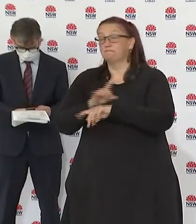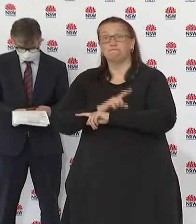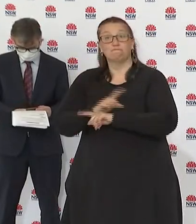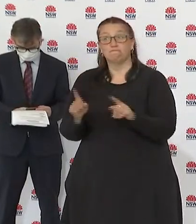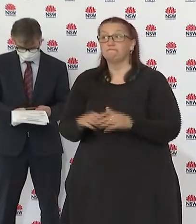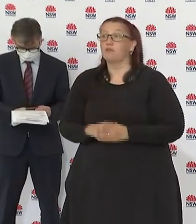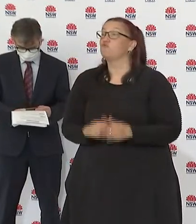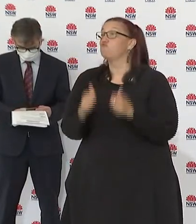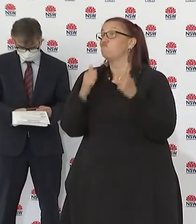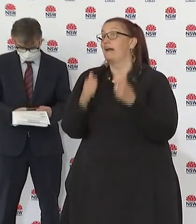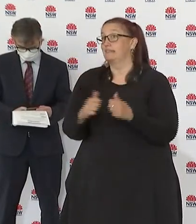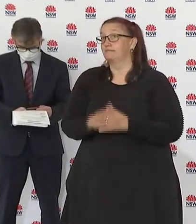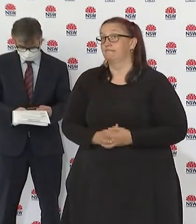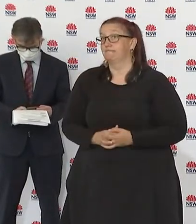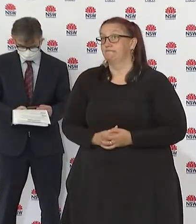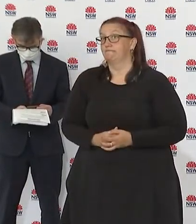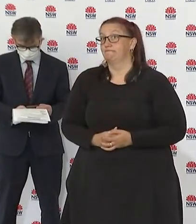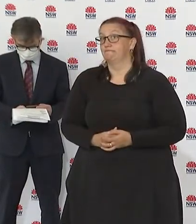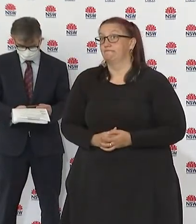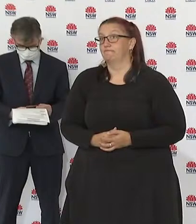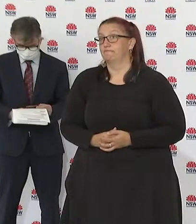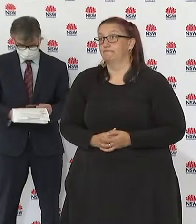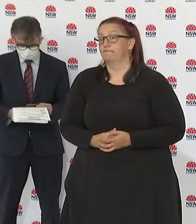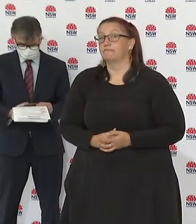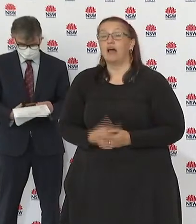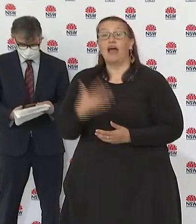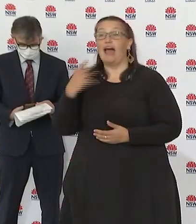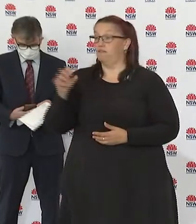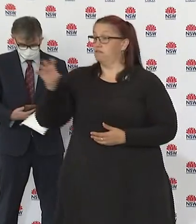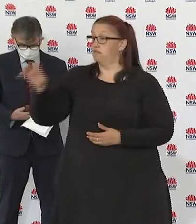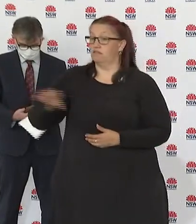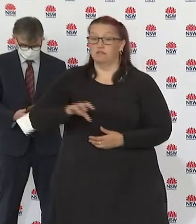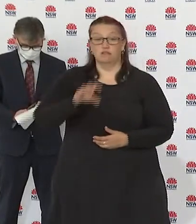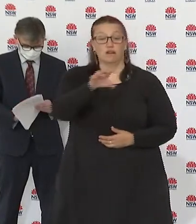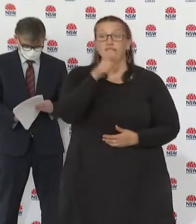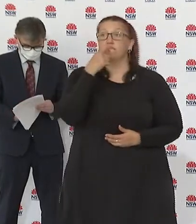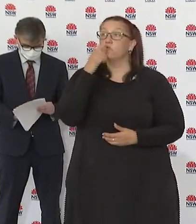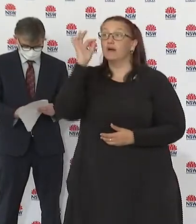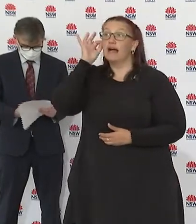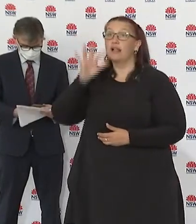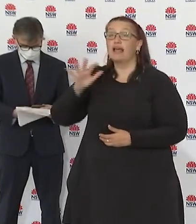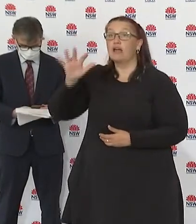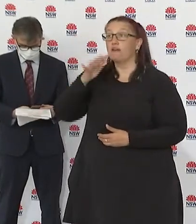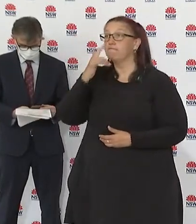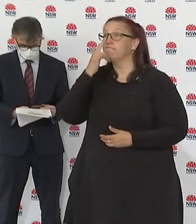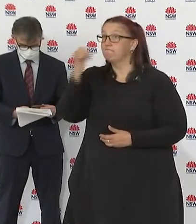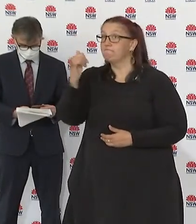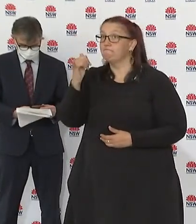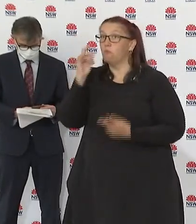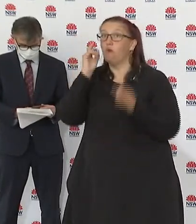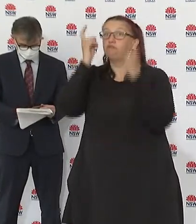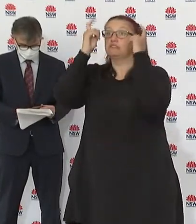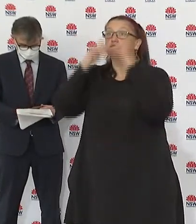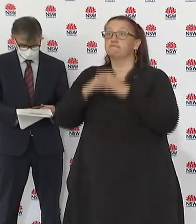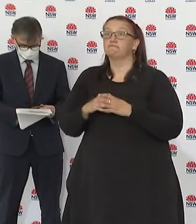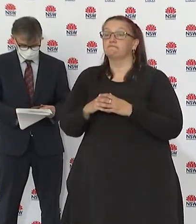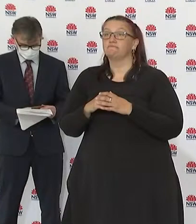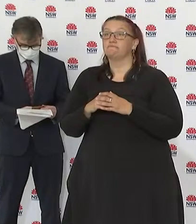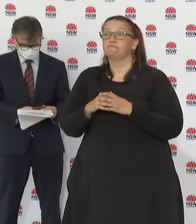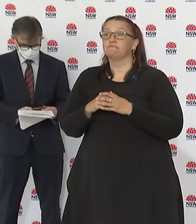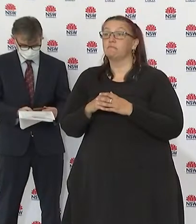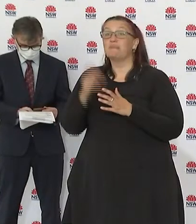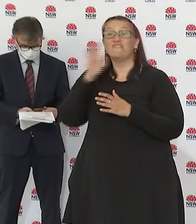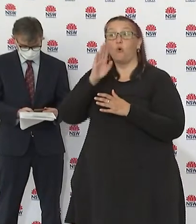to the local government areas of concern that we've been consistently highlighting? We're now seeing the virus become more prominent in Western Sydney